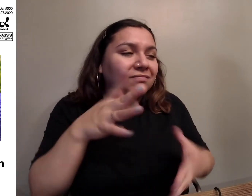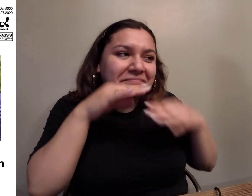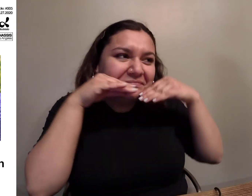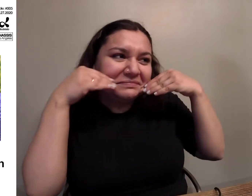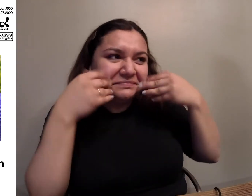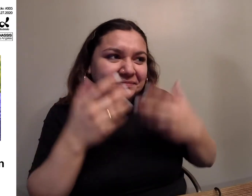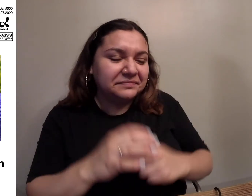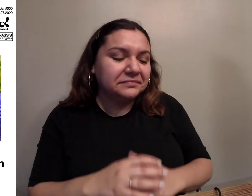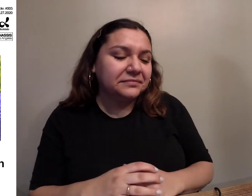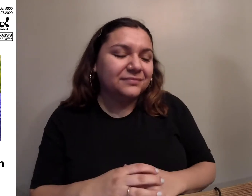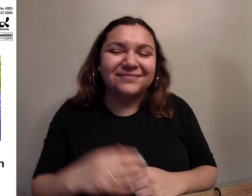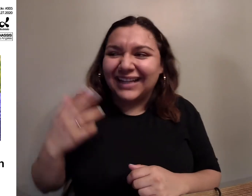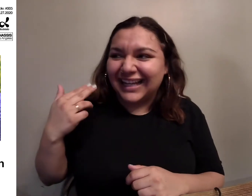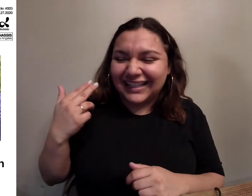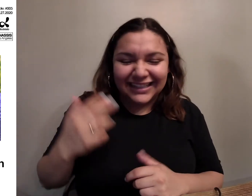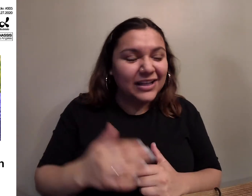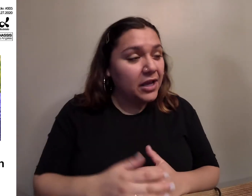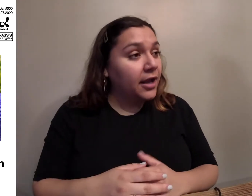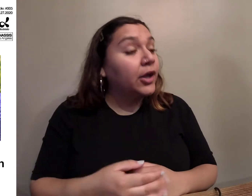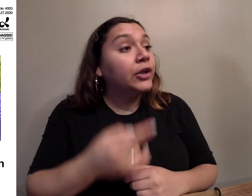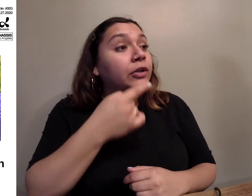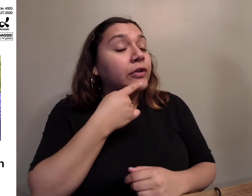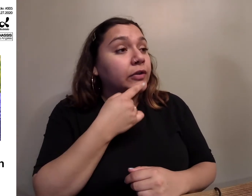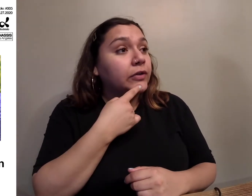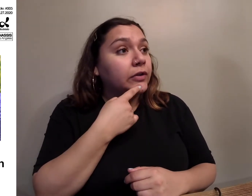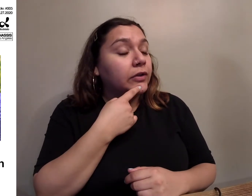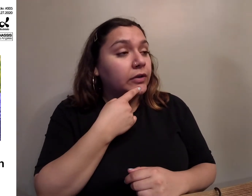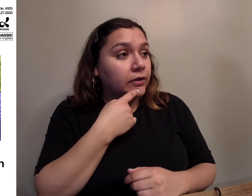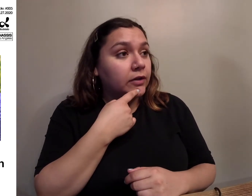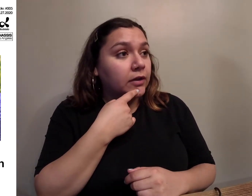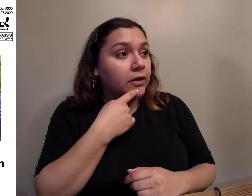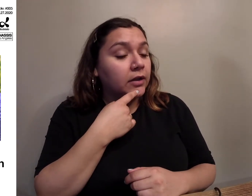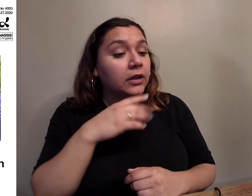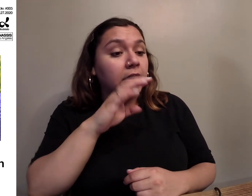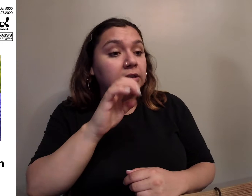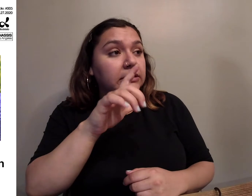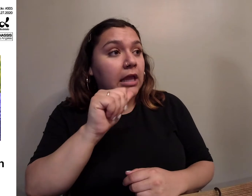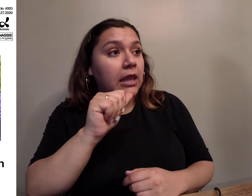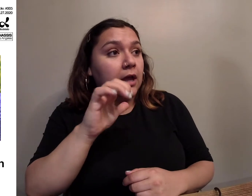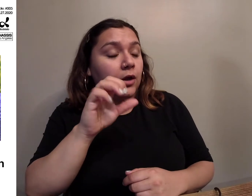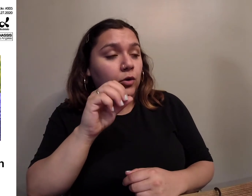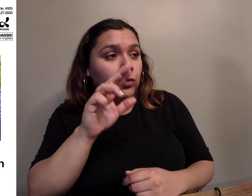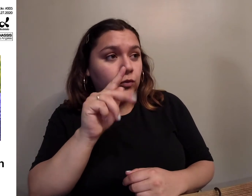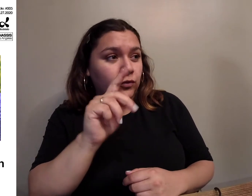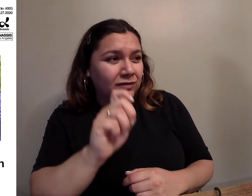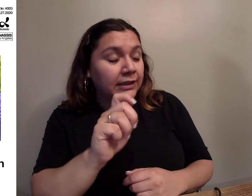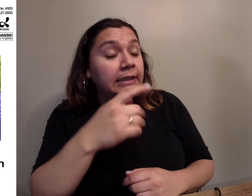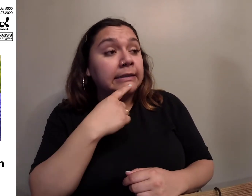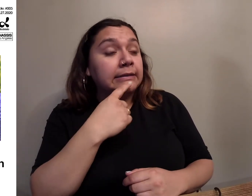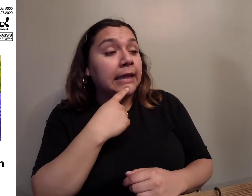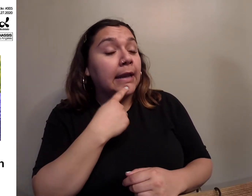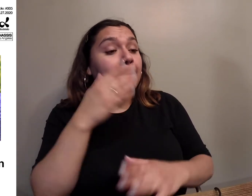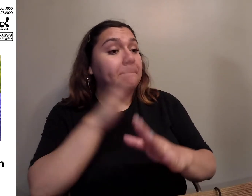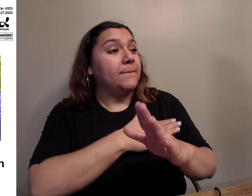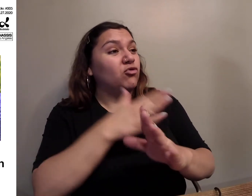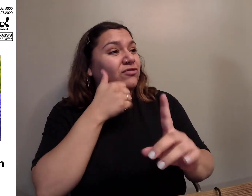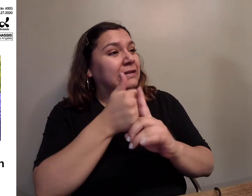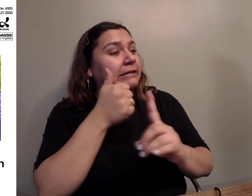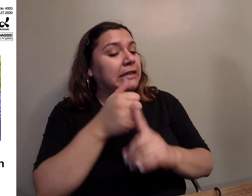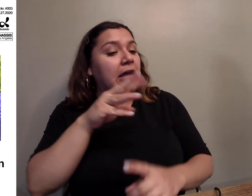smile. You say when Fela Kuti said that music is a weapon of the